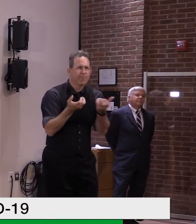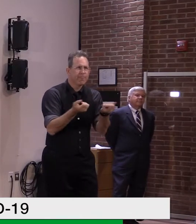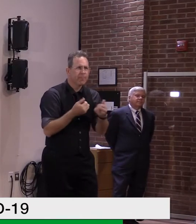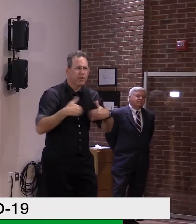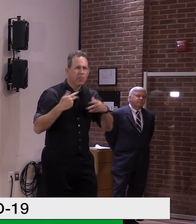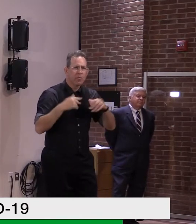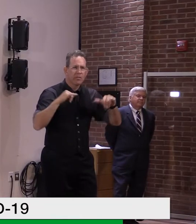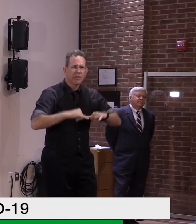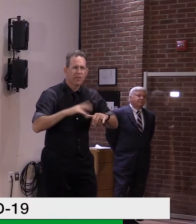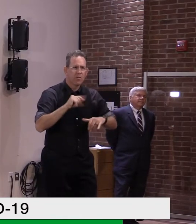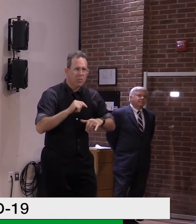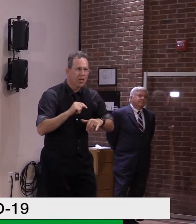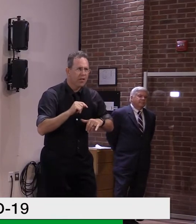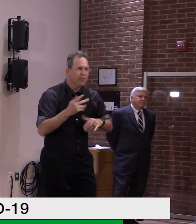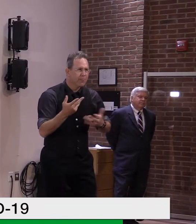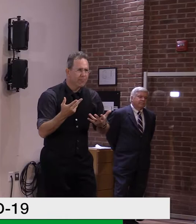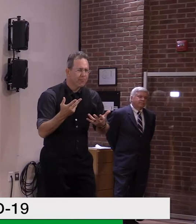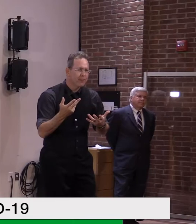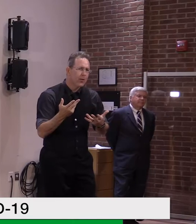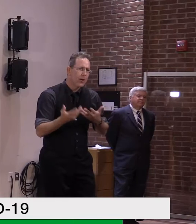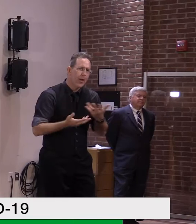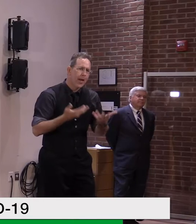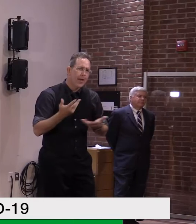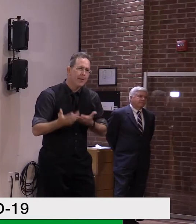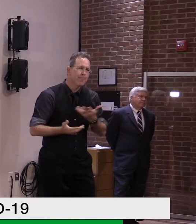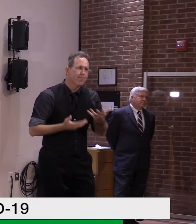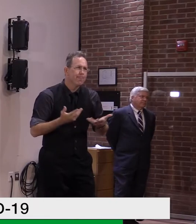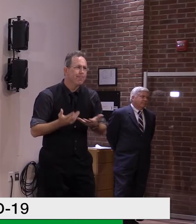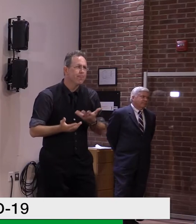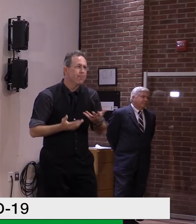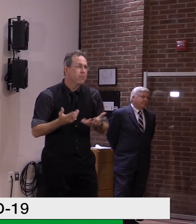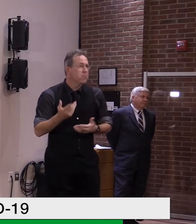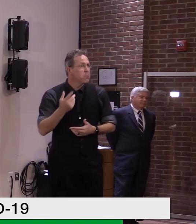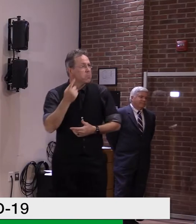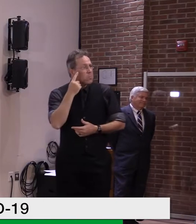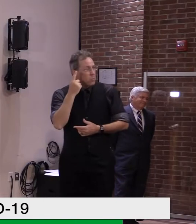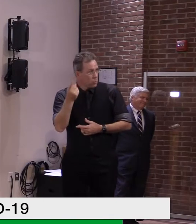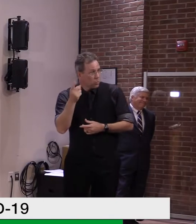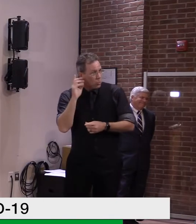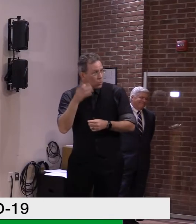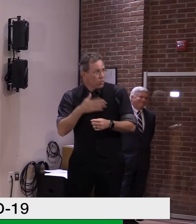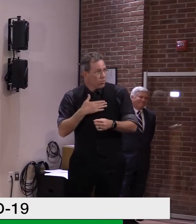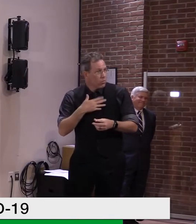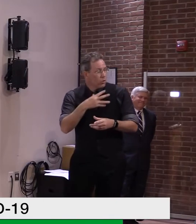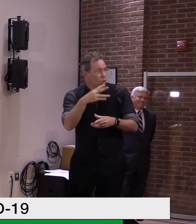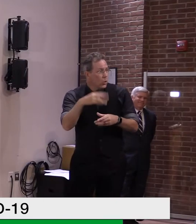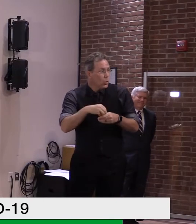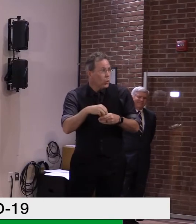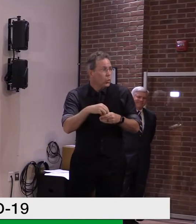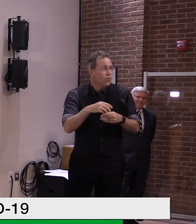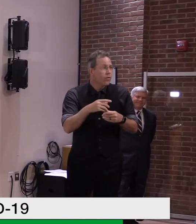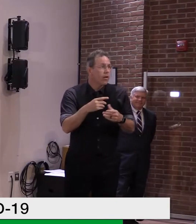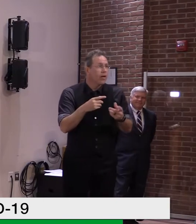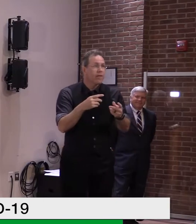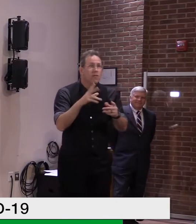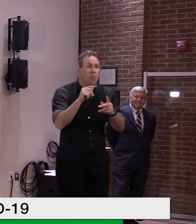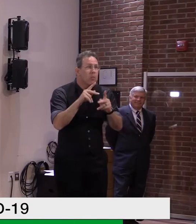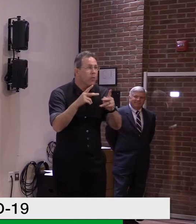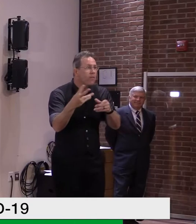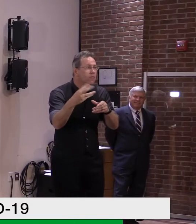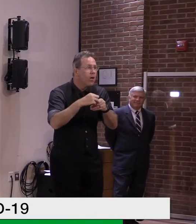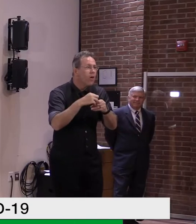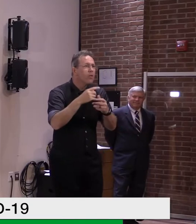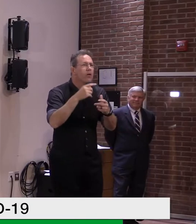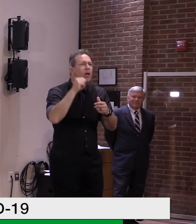working age group, if Vermont would be participating in that program with Apple. You know, this is you're